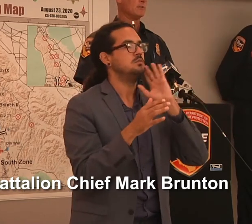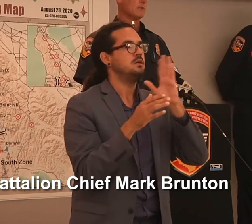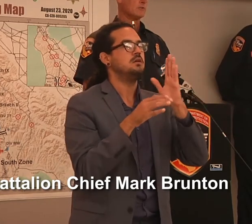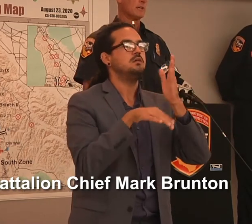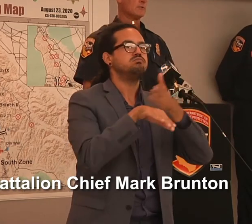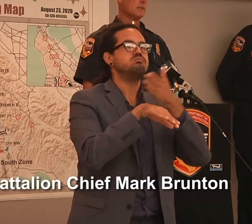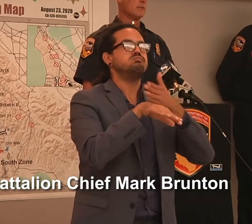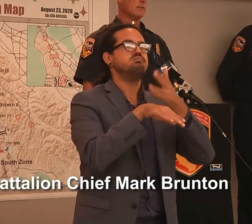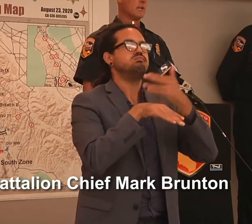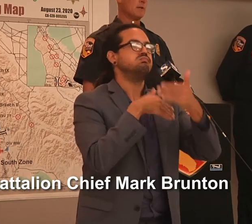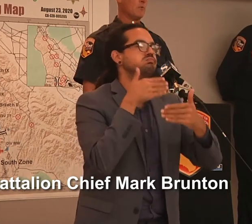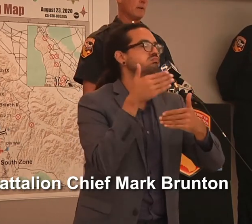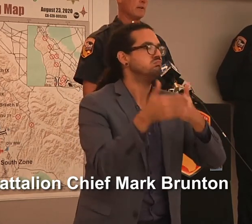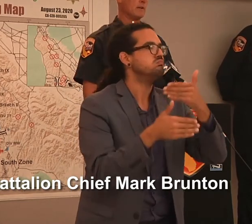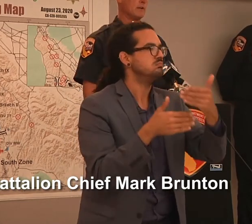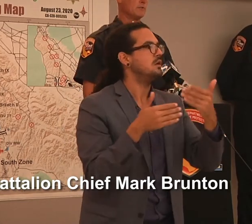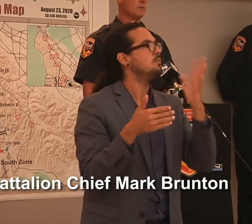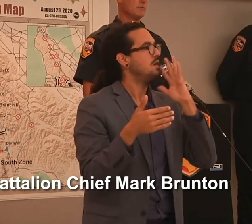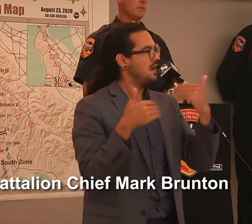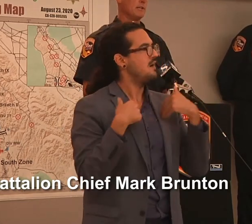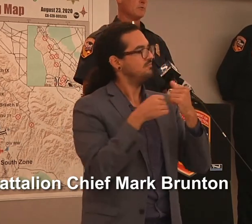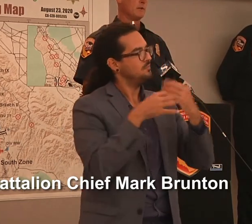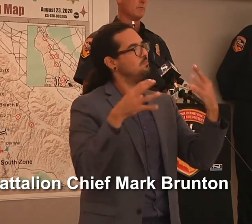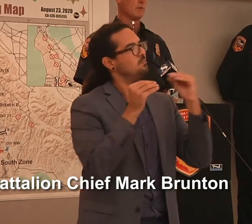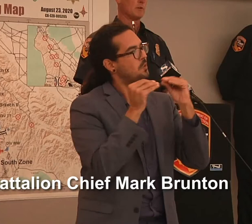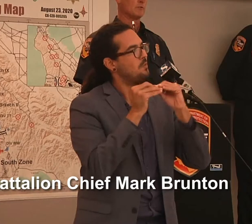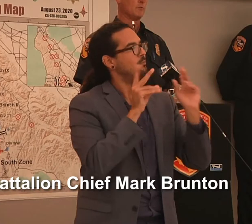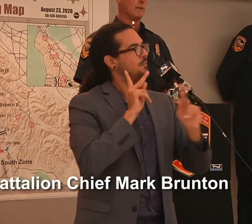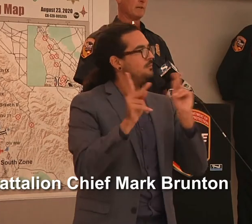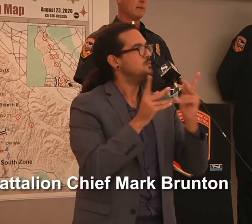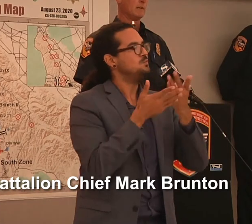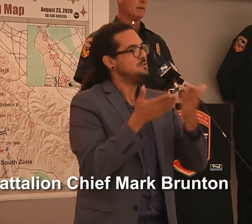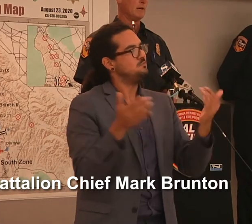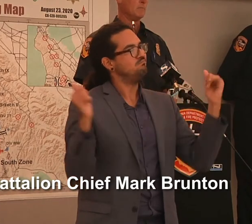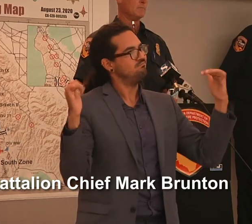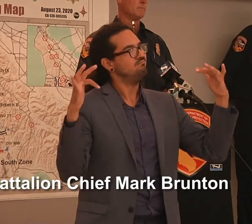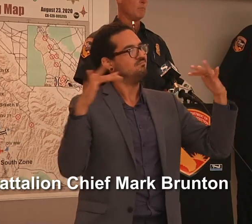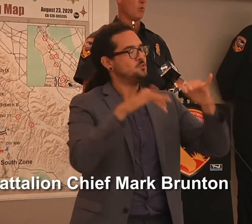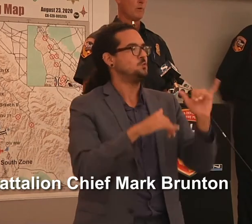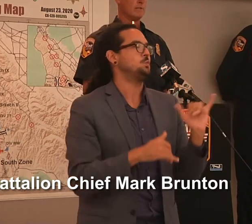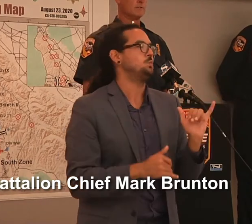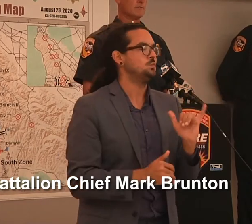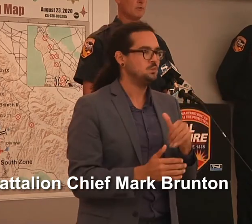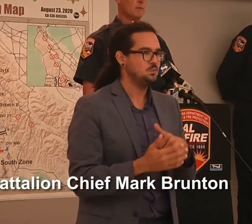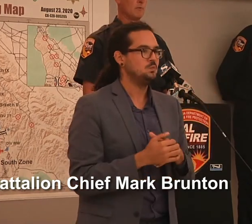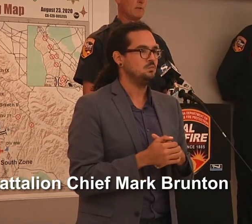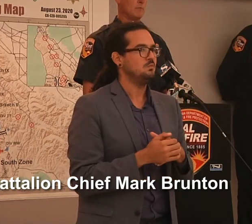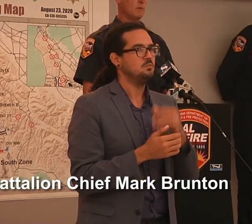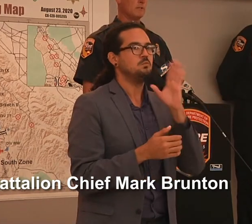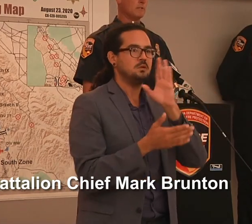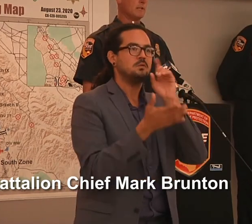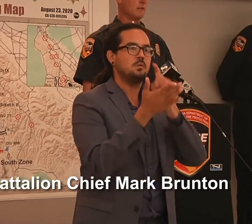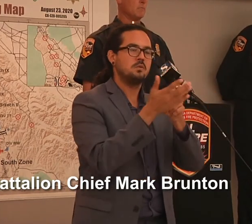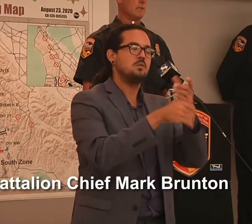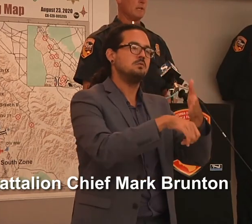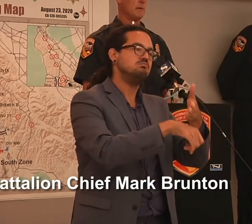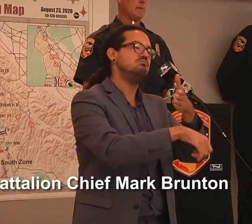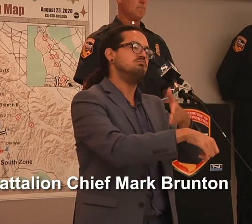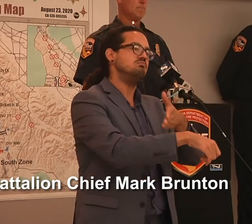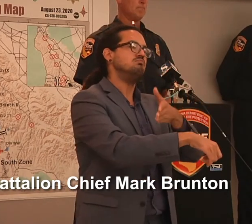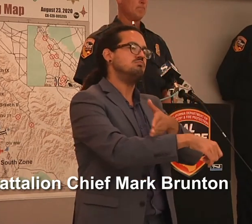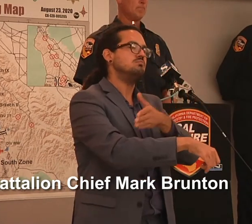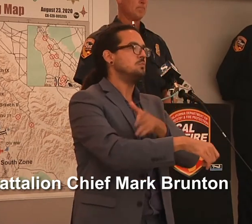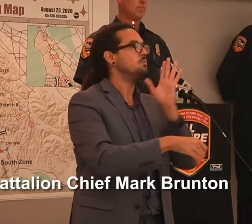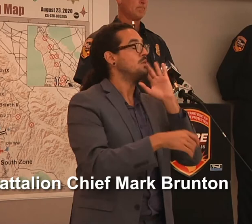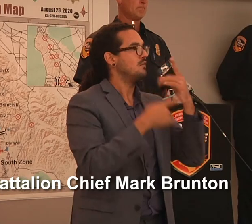a lot of good success this coming week. You'll see as we progress through the week, more wins for the big win to put this thing completely to